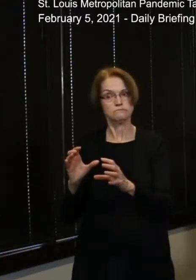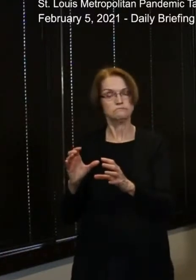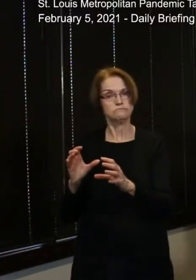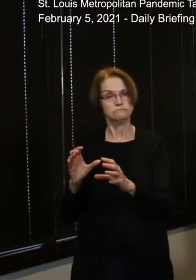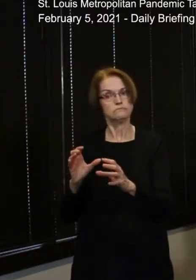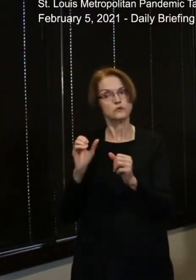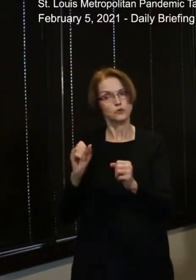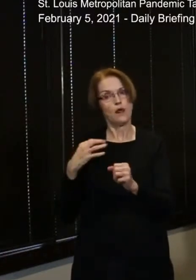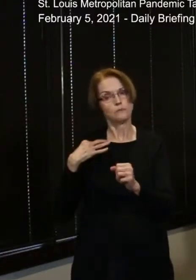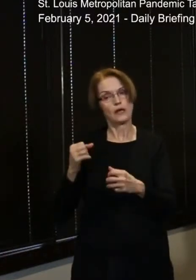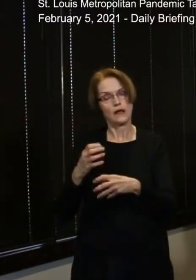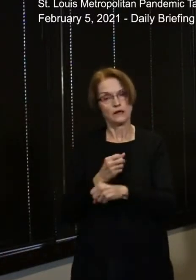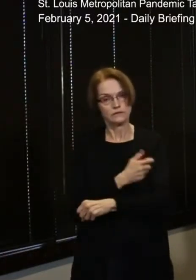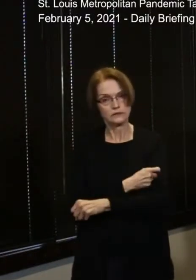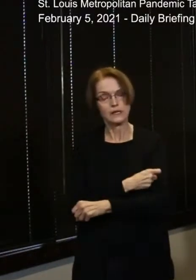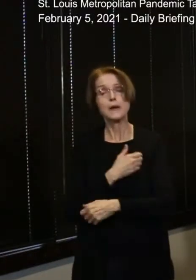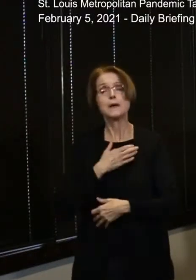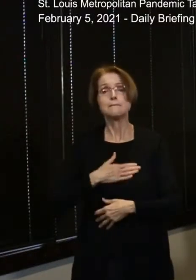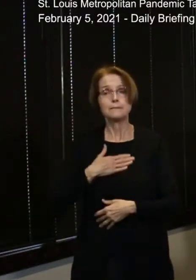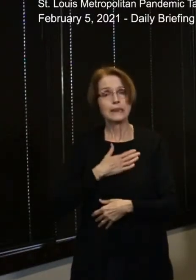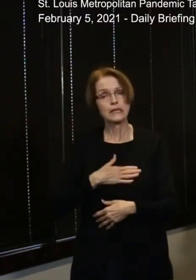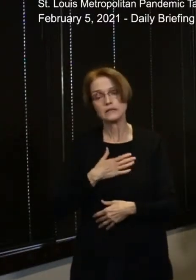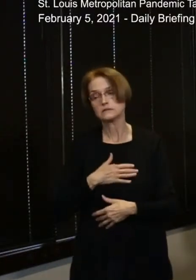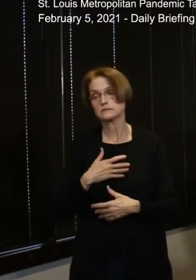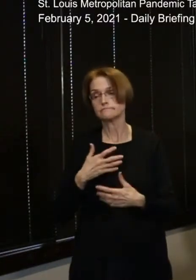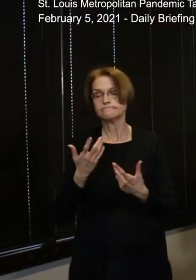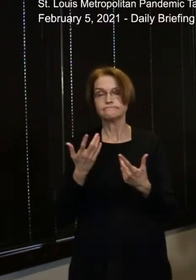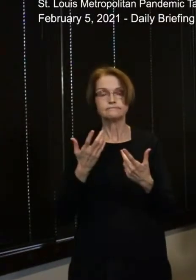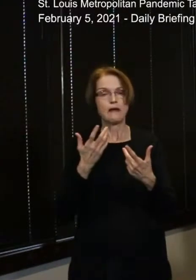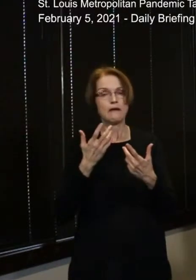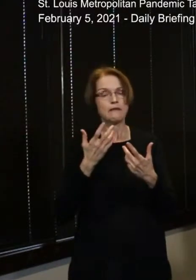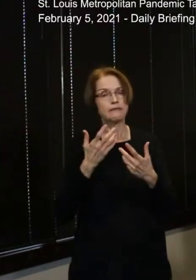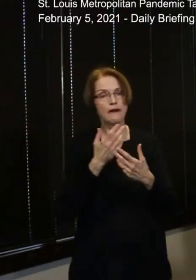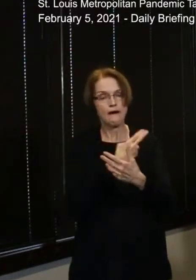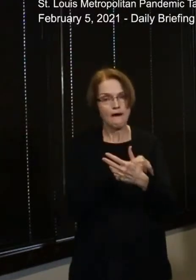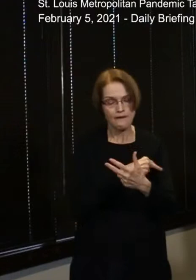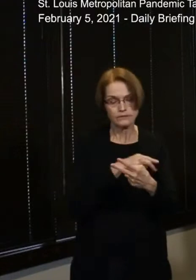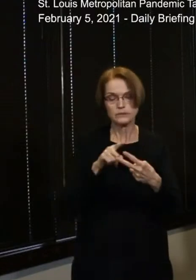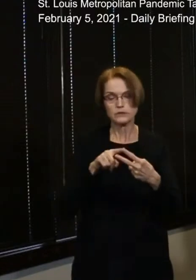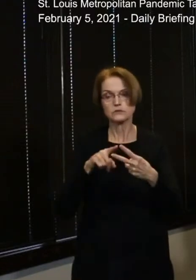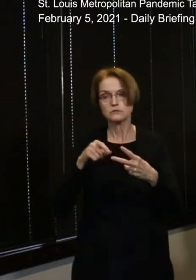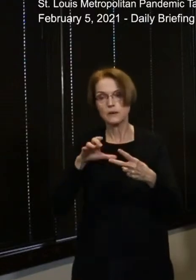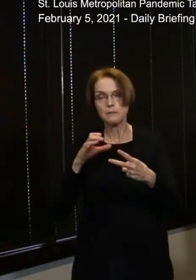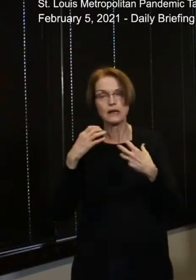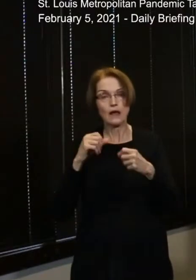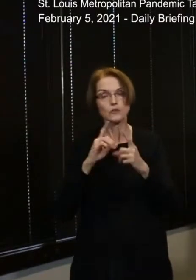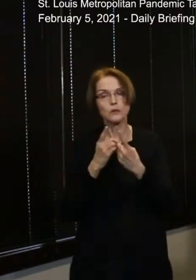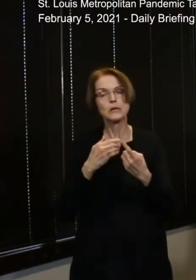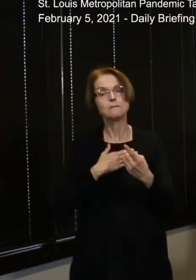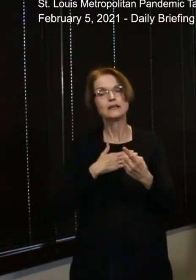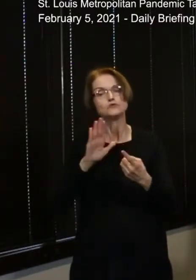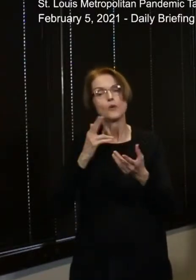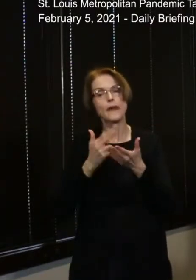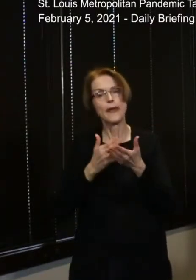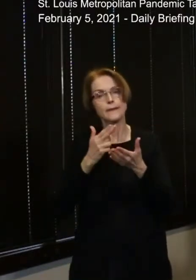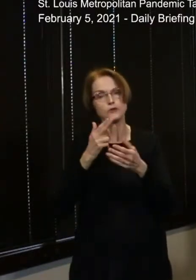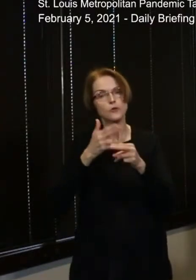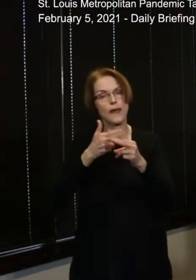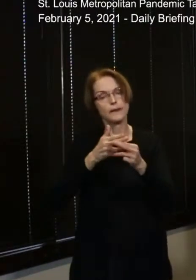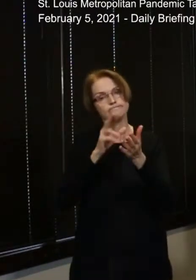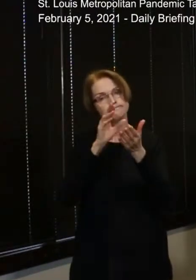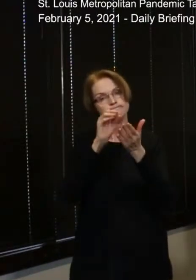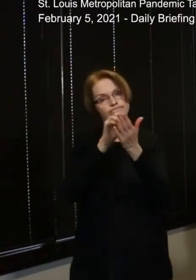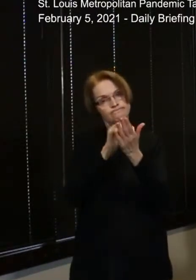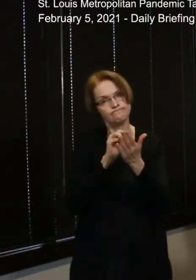for vaccine with the health systems or with the public health departments. And the reason